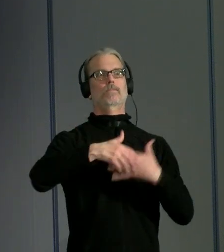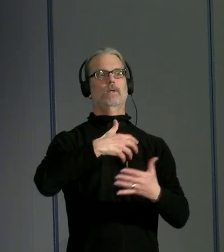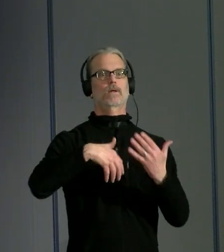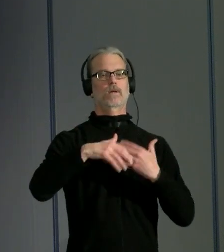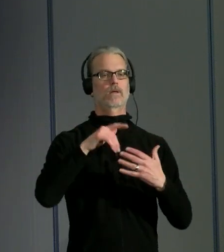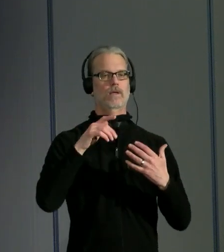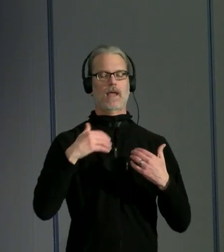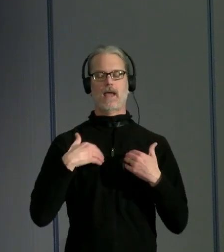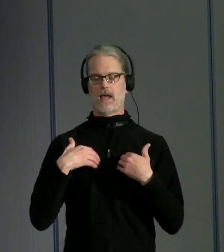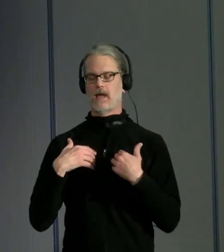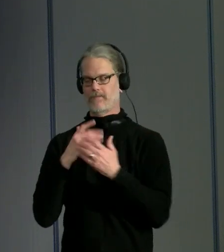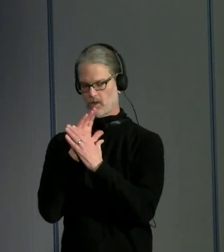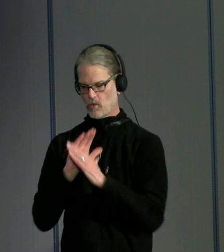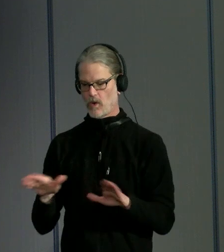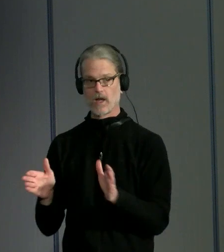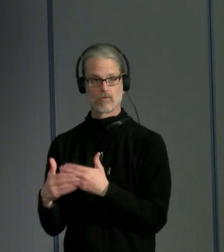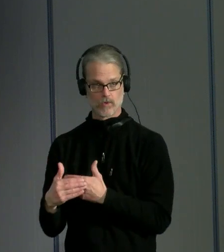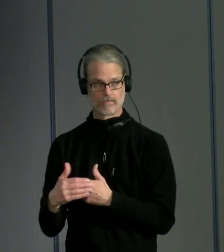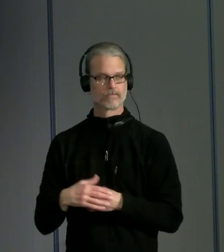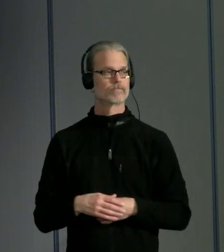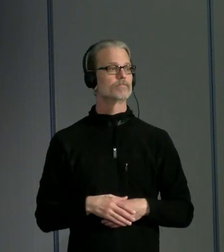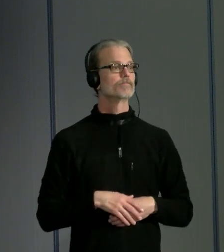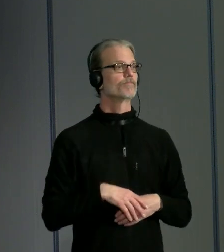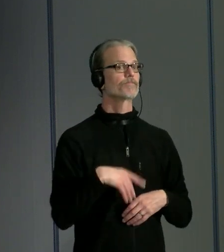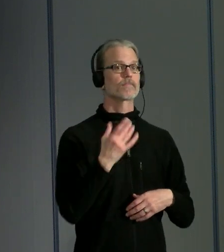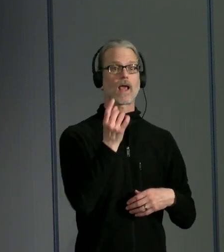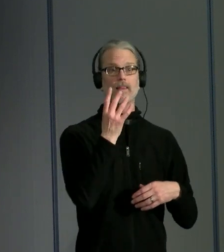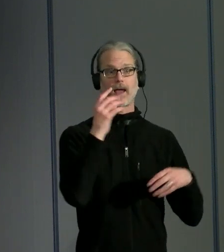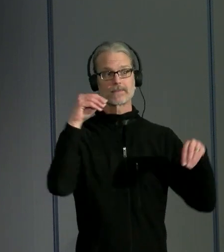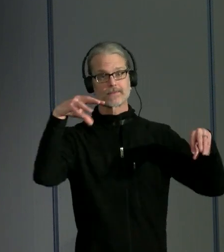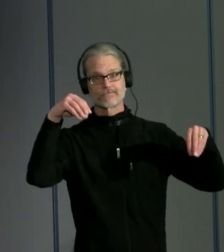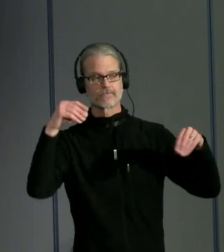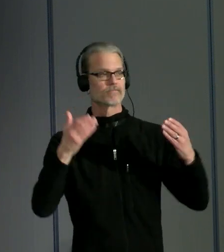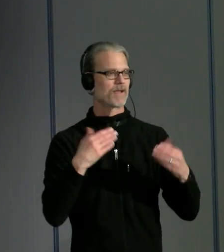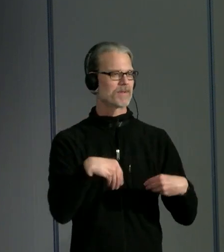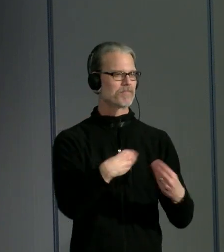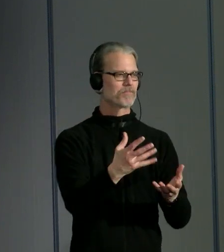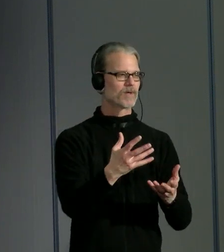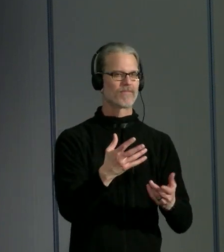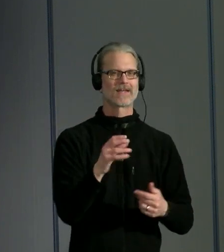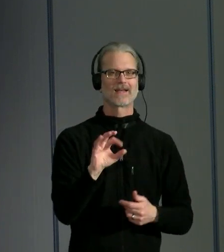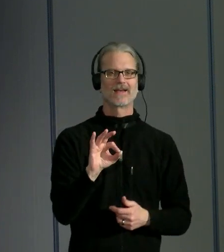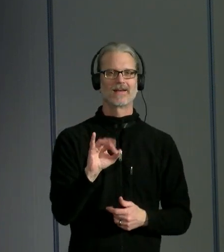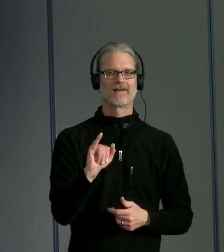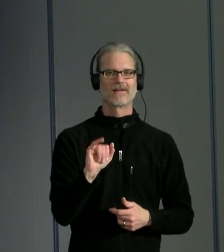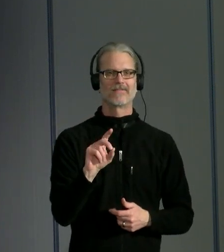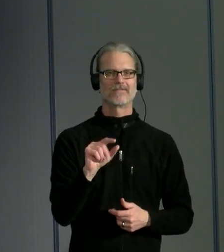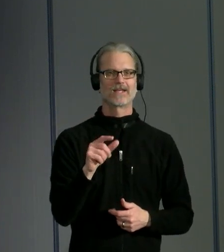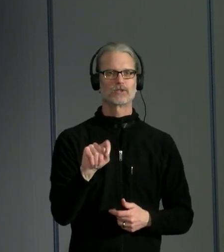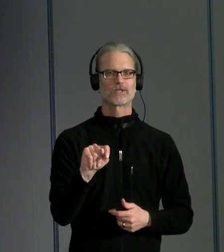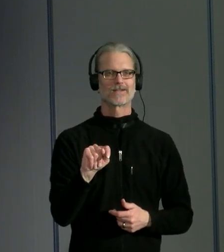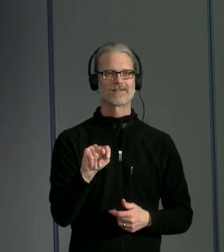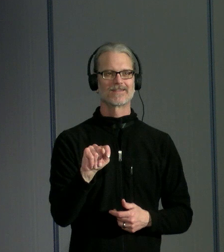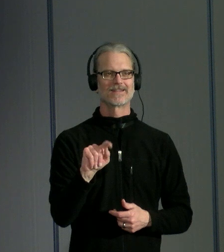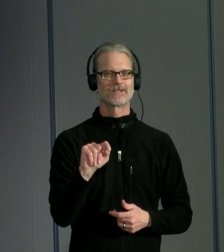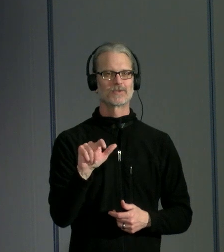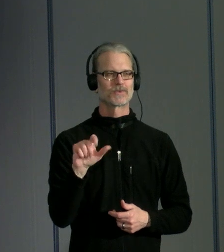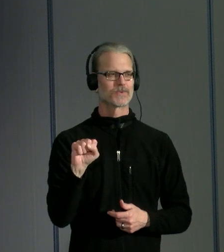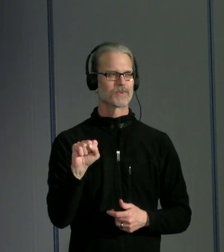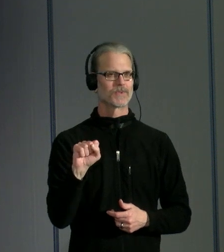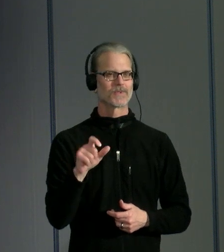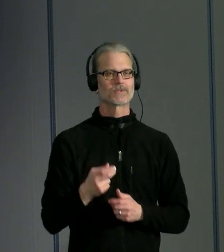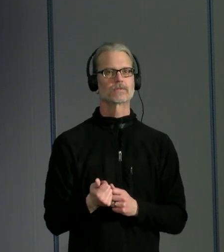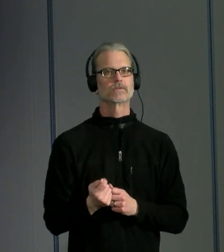lighting, low noise, and providing items such as fidgets could help a person to calm down in between